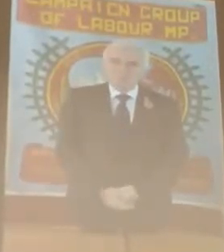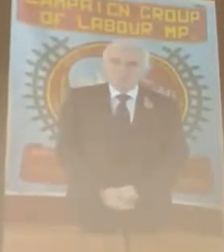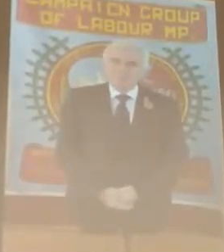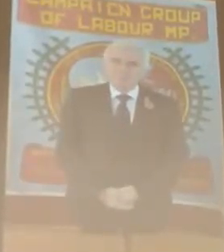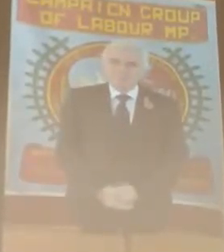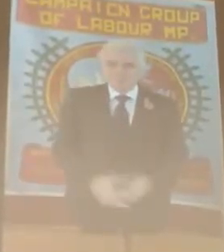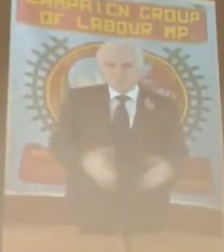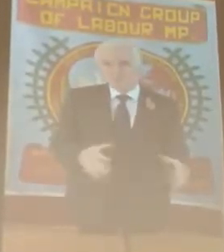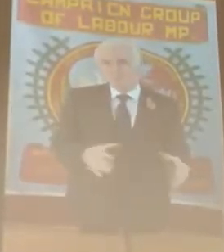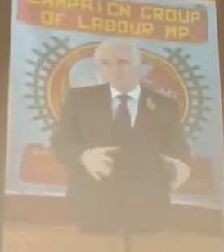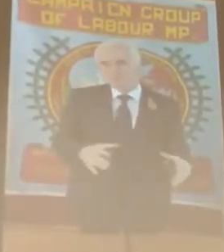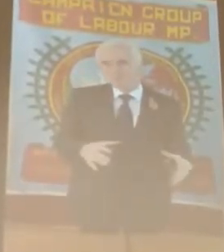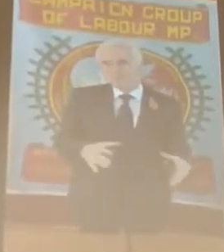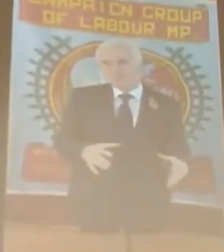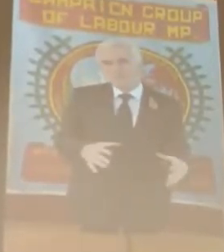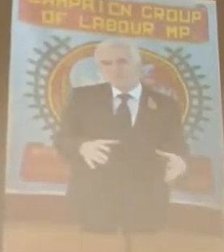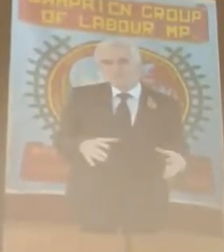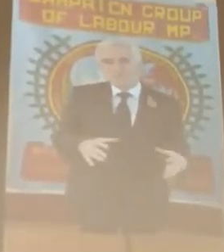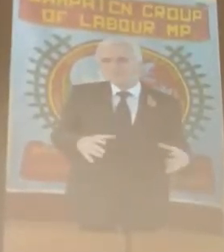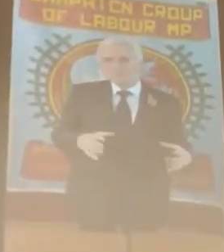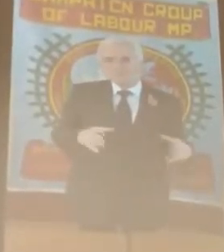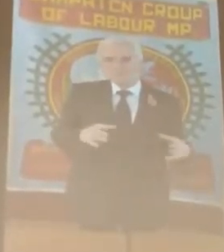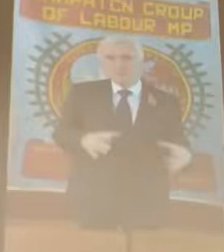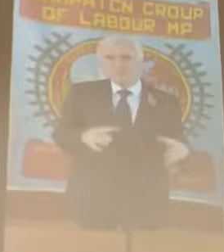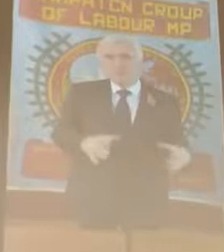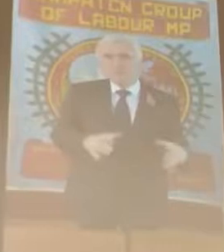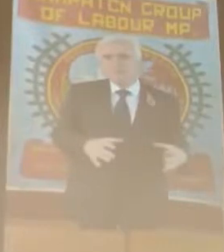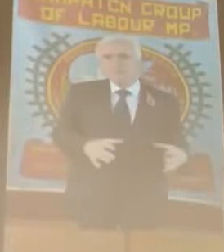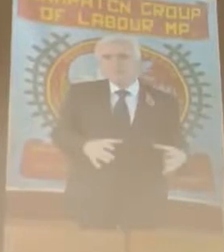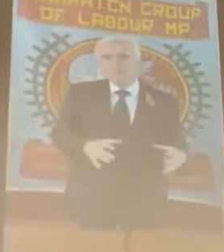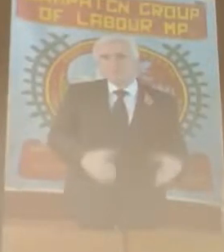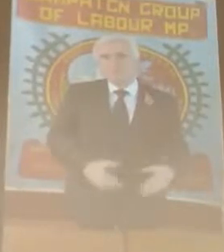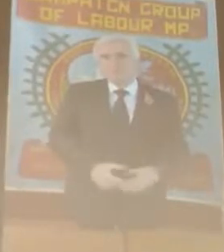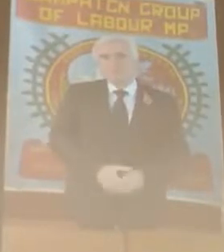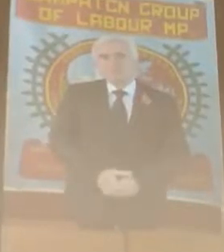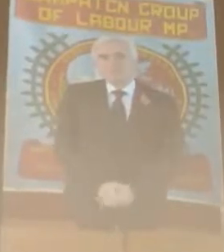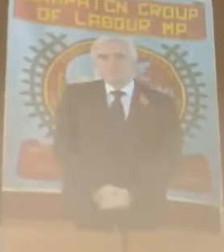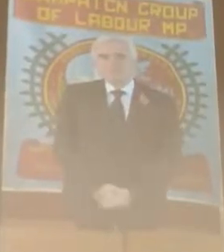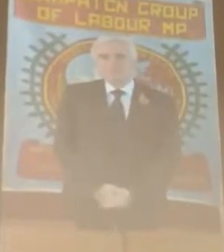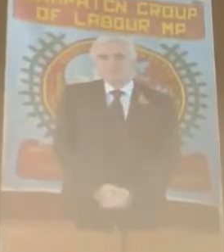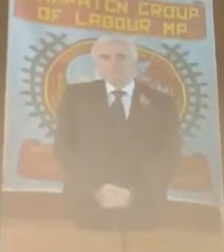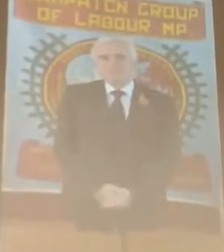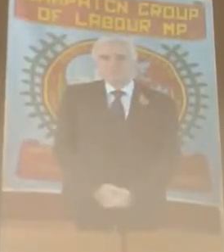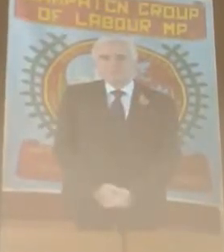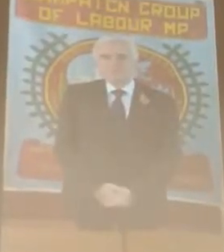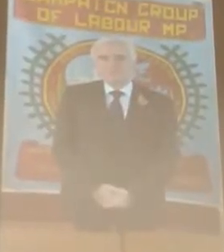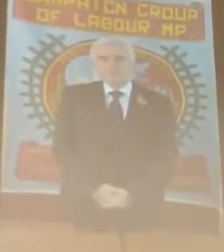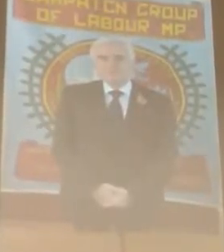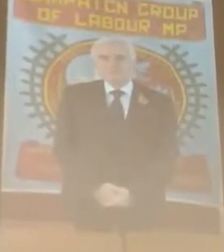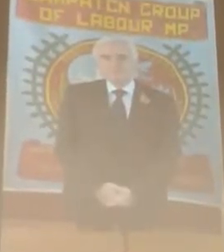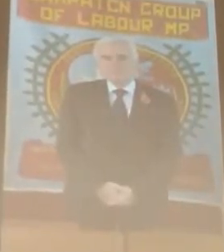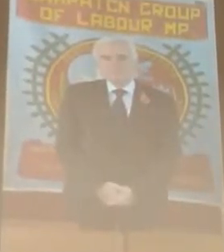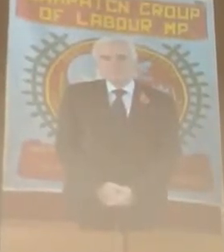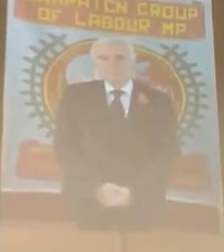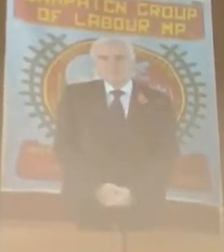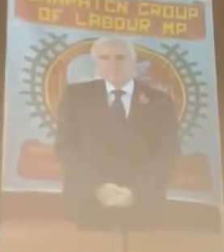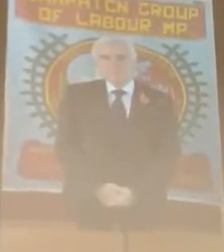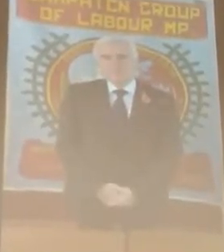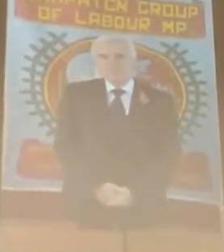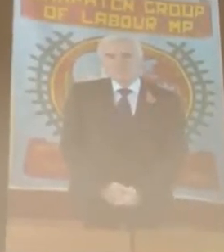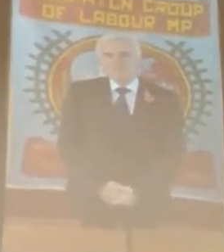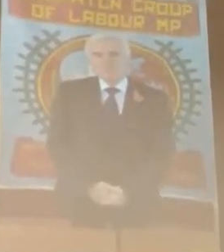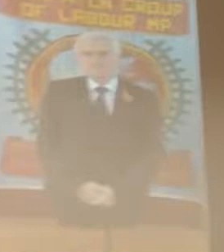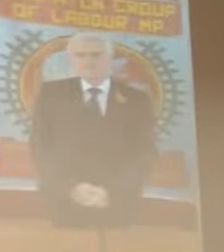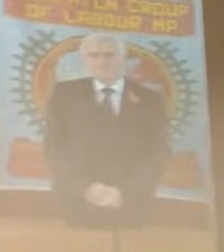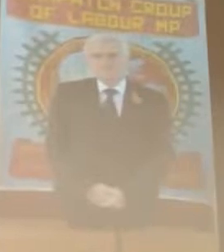not fight back. And that's why they blamed them. You know, the burden of much of your strength is onto disabled